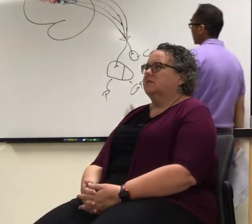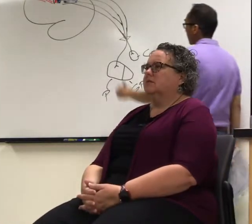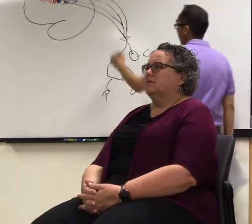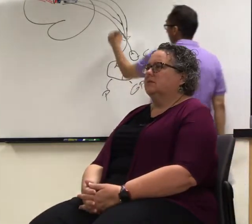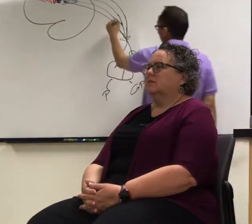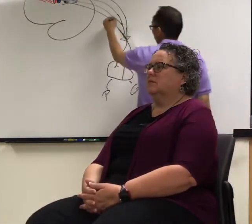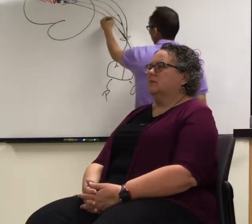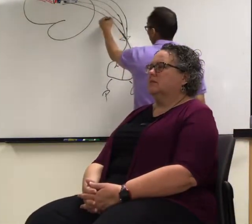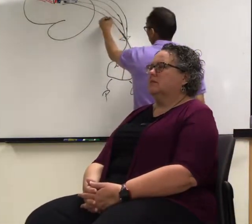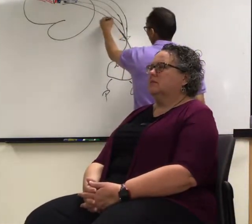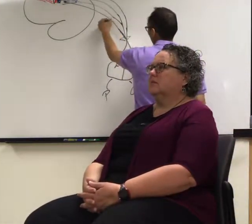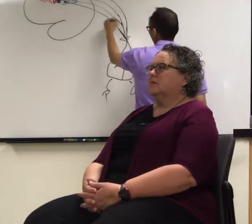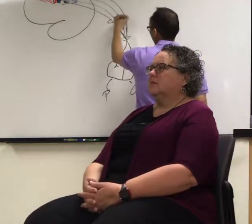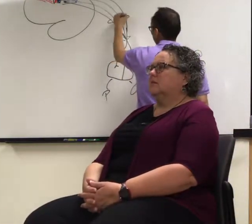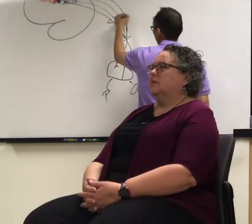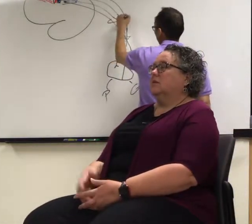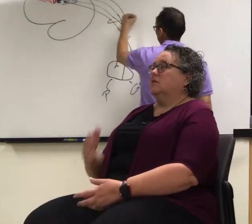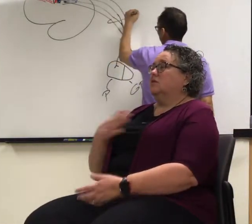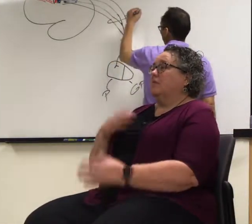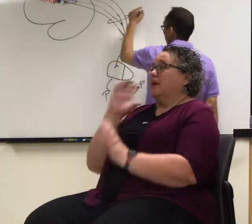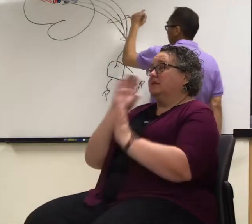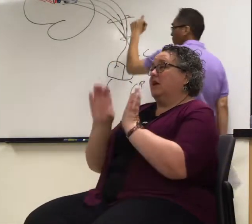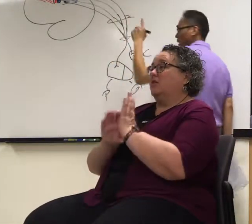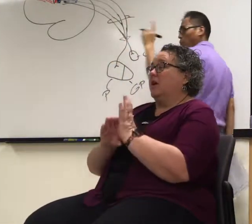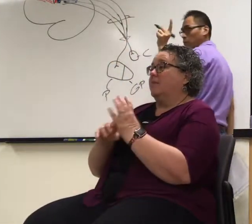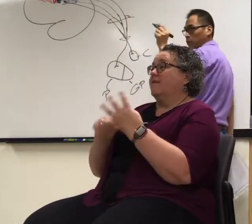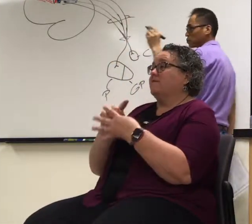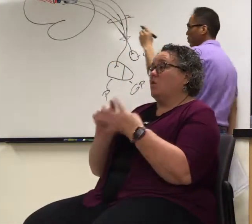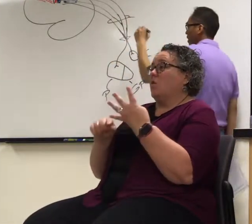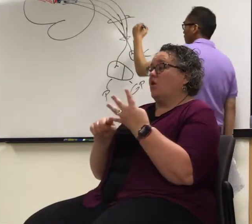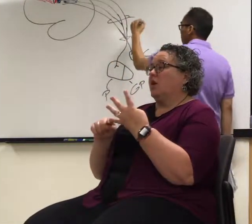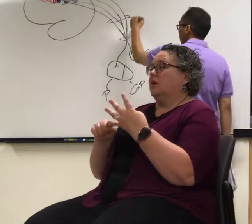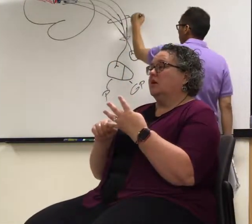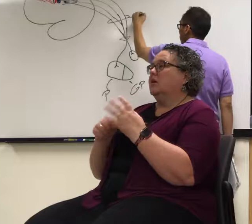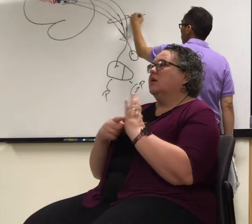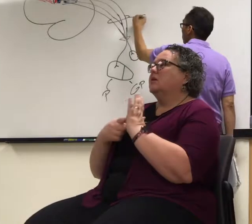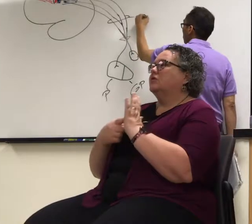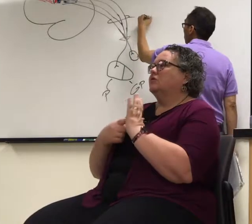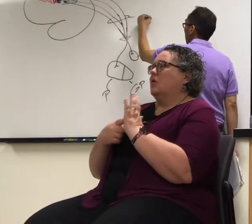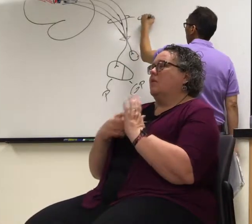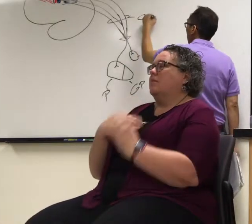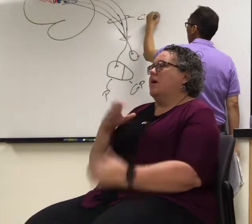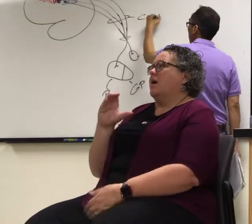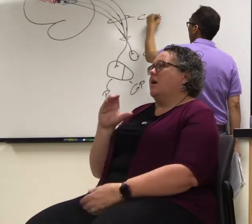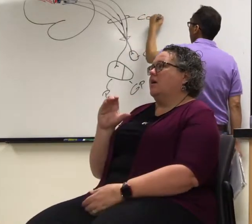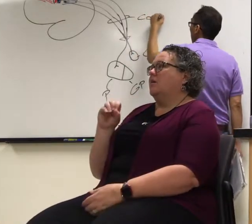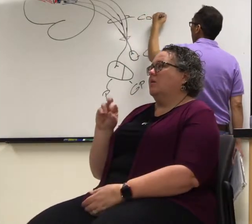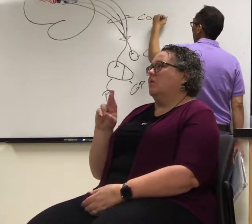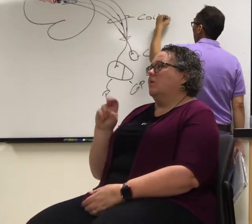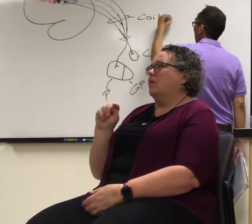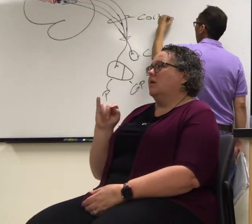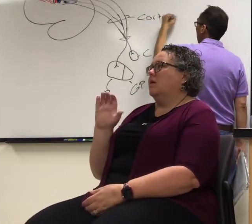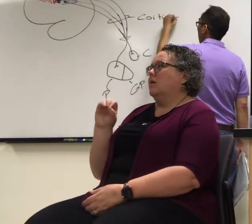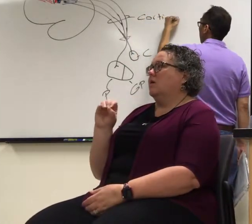So in my diagram, these 4 lines represent my cortical striate fibers.